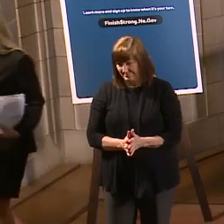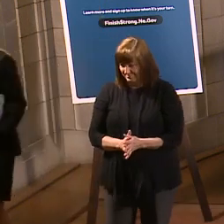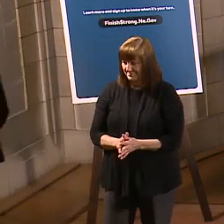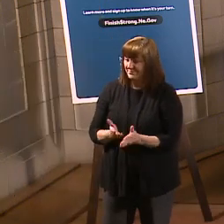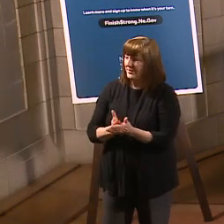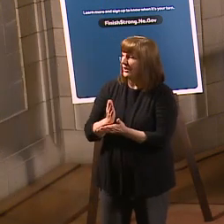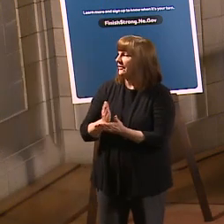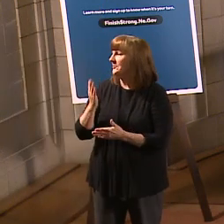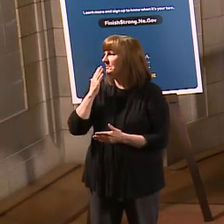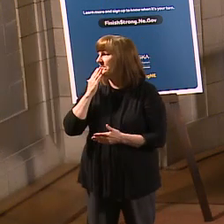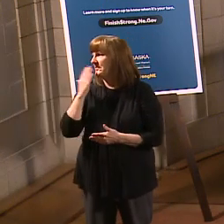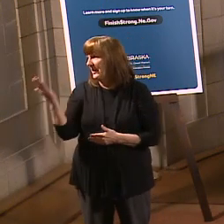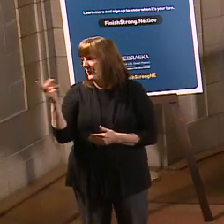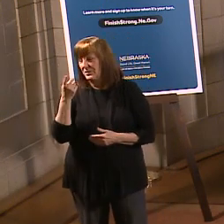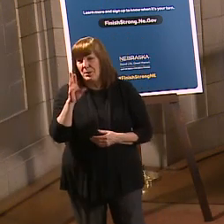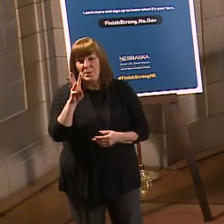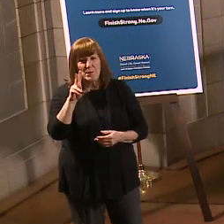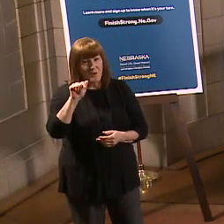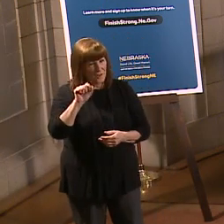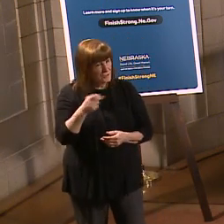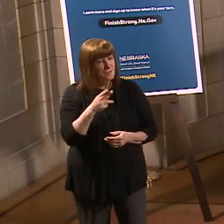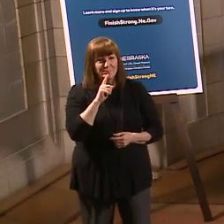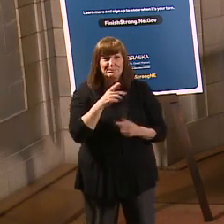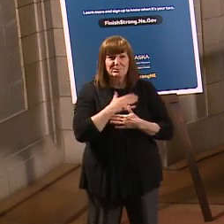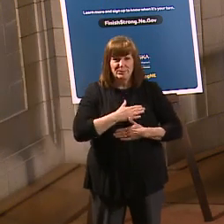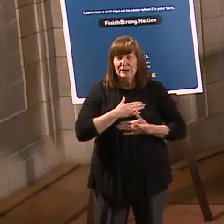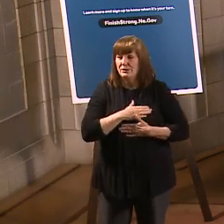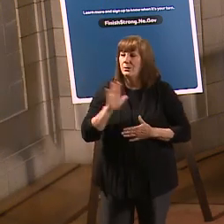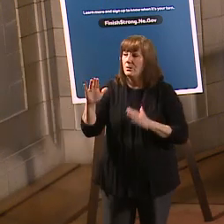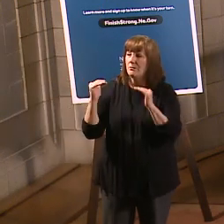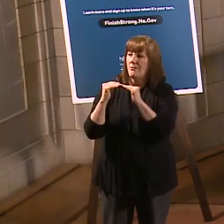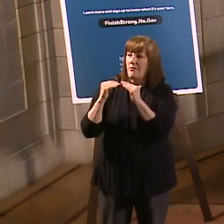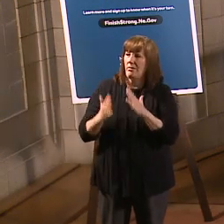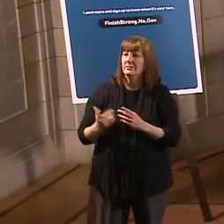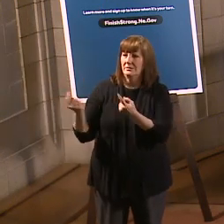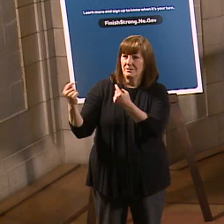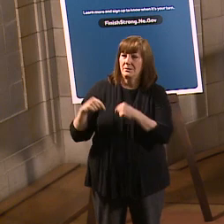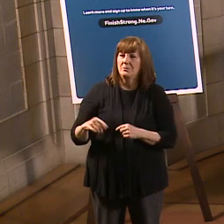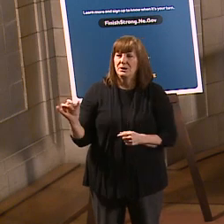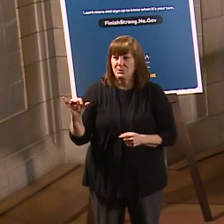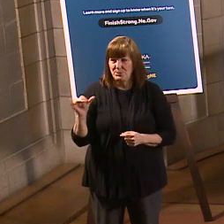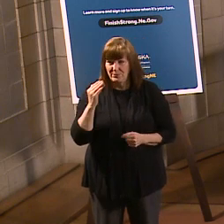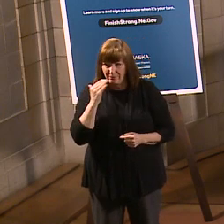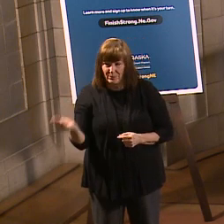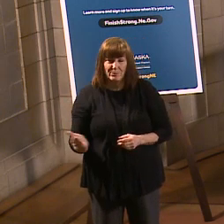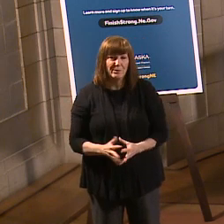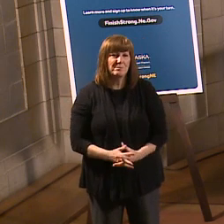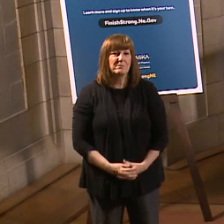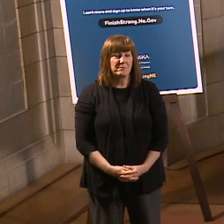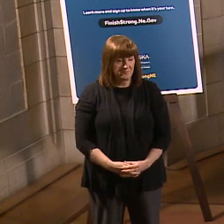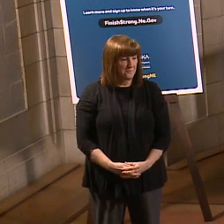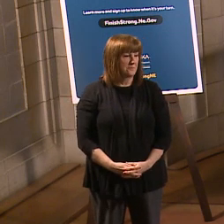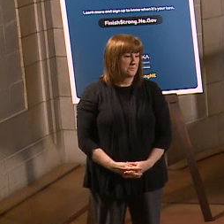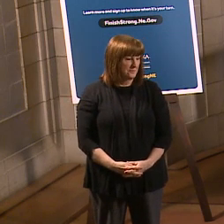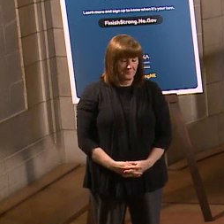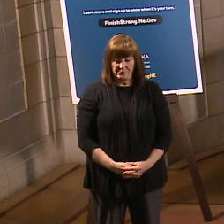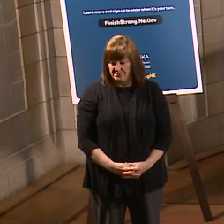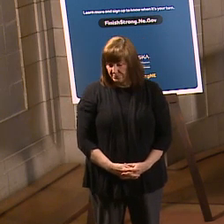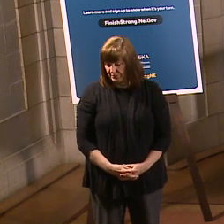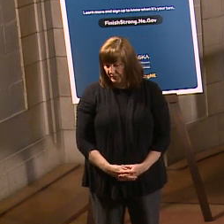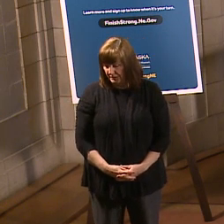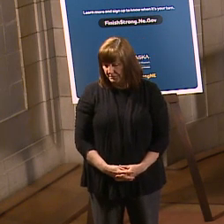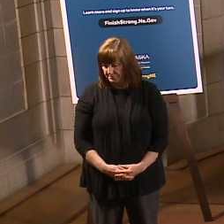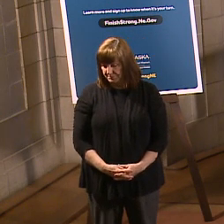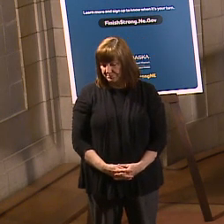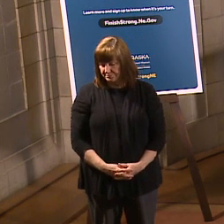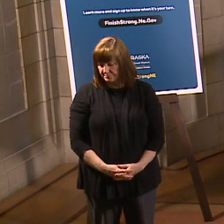All right, thank you very much, Dr. Wallace. Appreciate it, and appreciate your colleagues coming from the Nebraska Medical Association. All right,